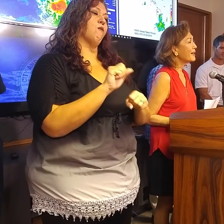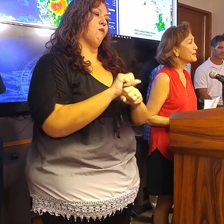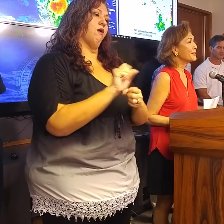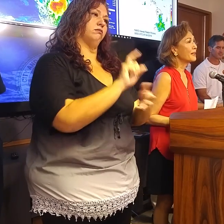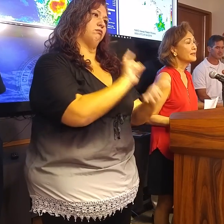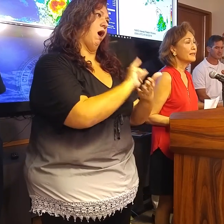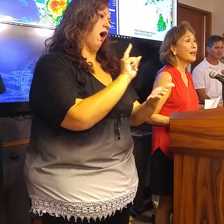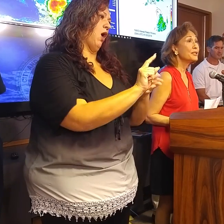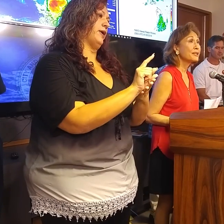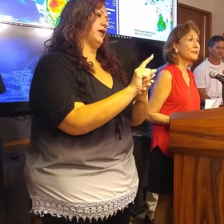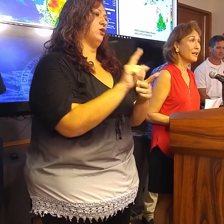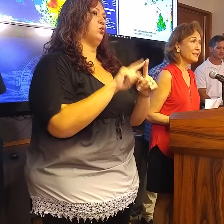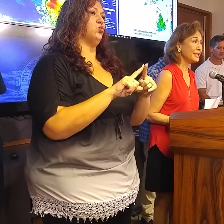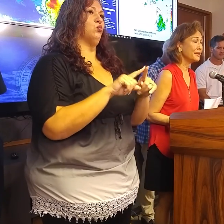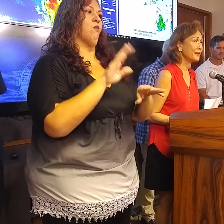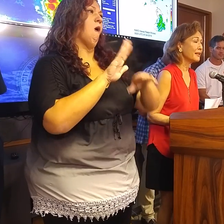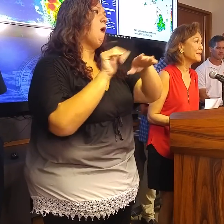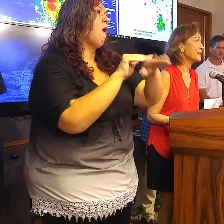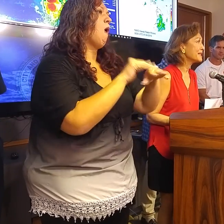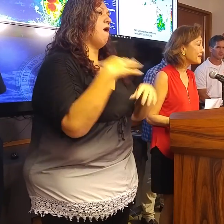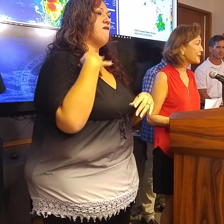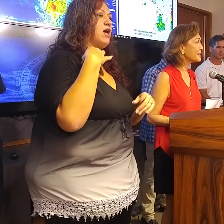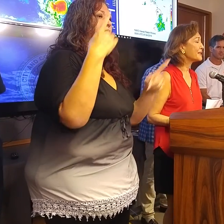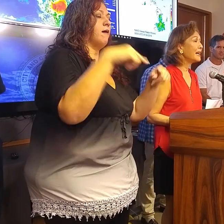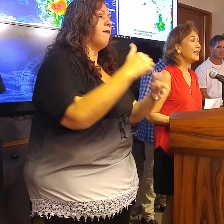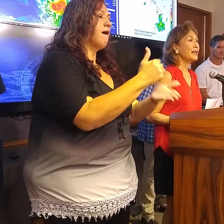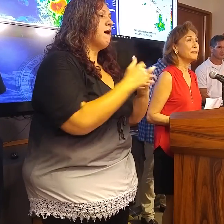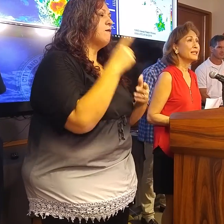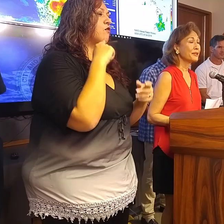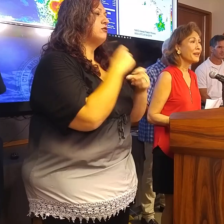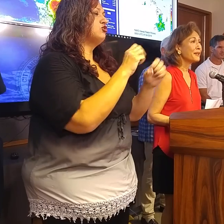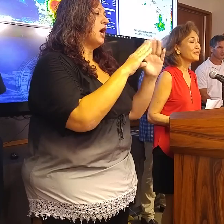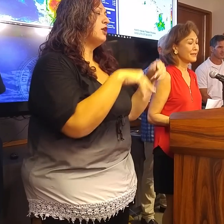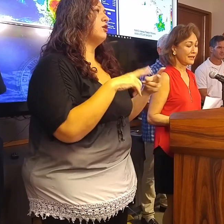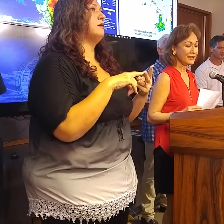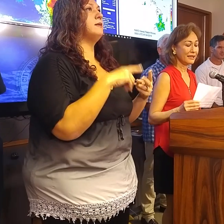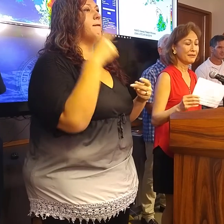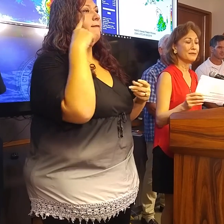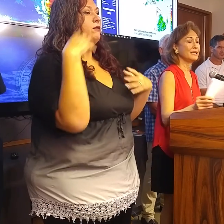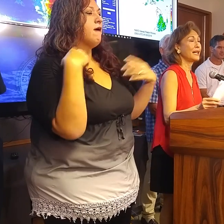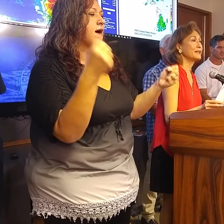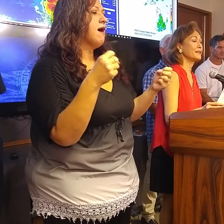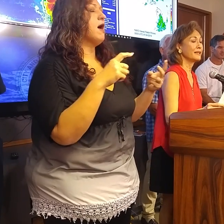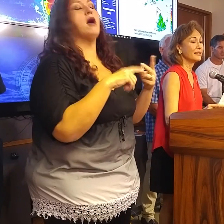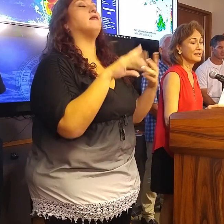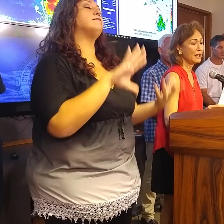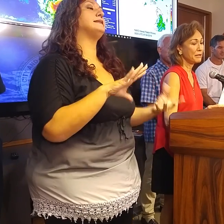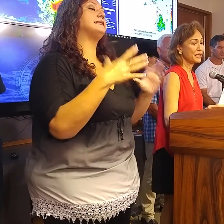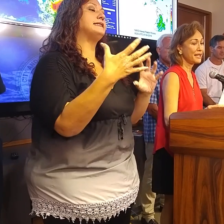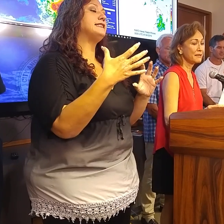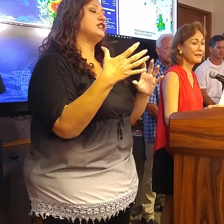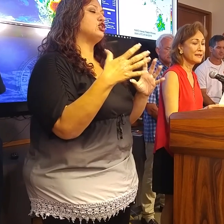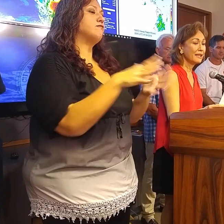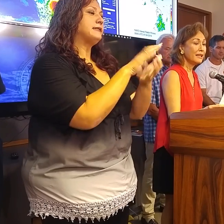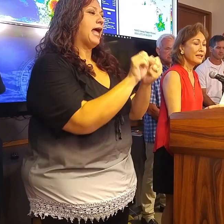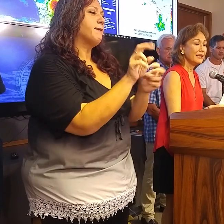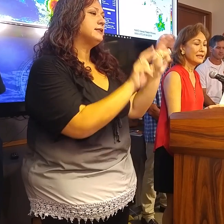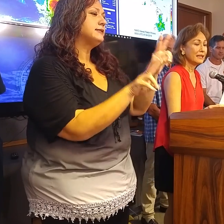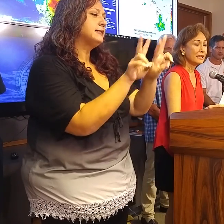week long to call down hundreds of volunteers to help with our shelters, mental health, and disaster damage